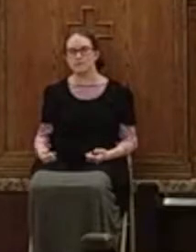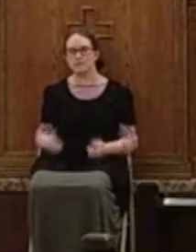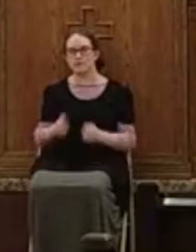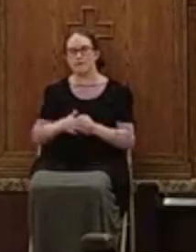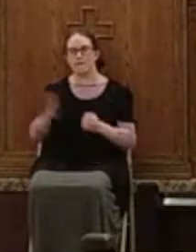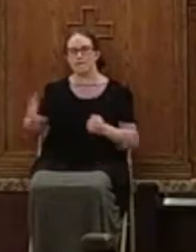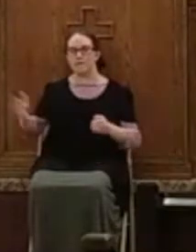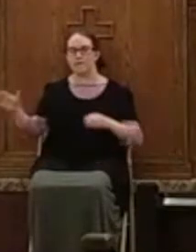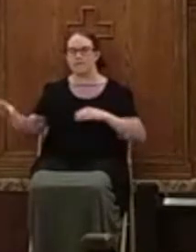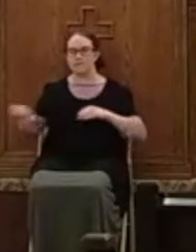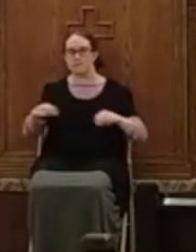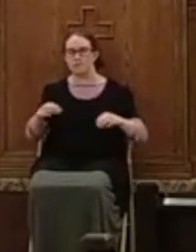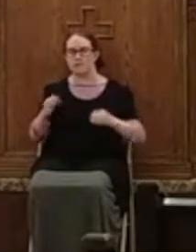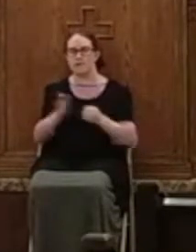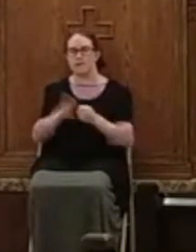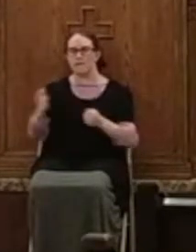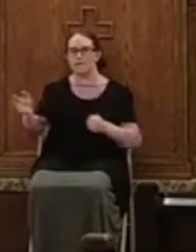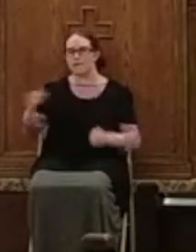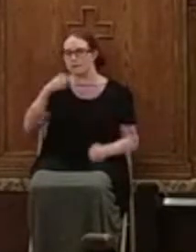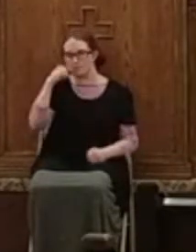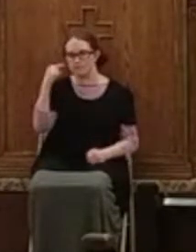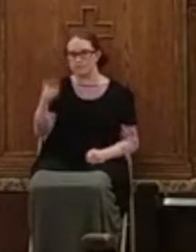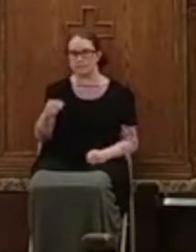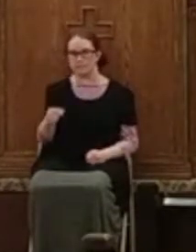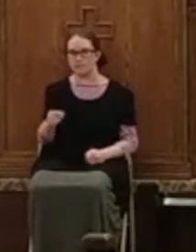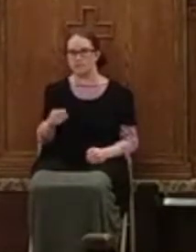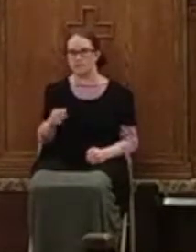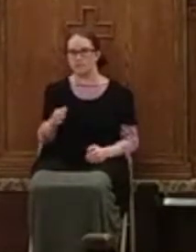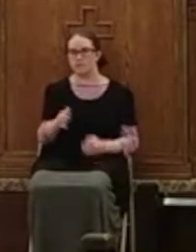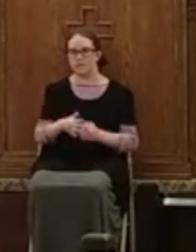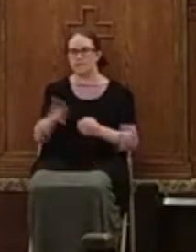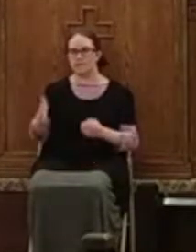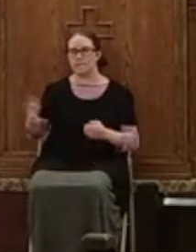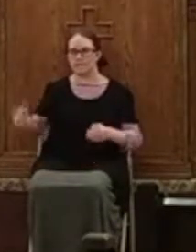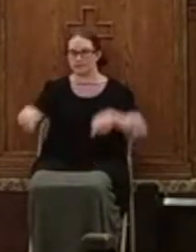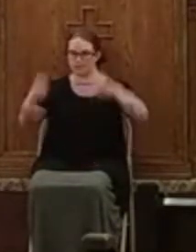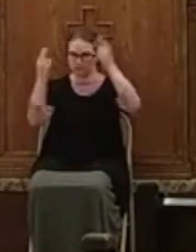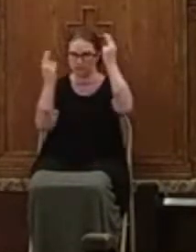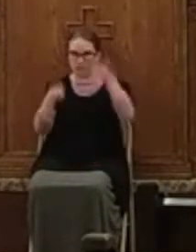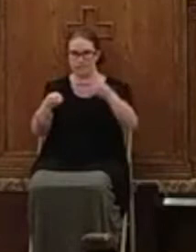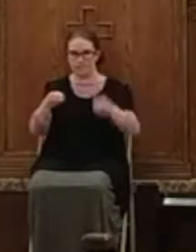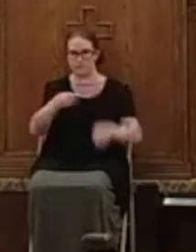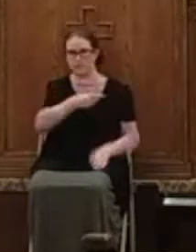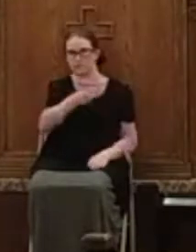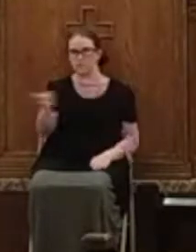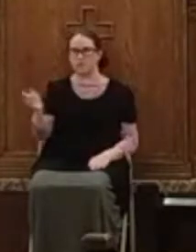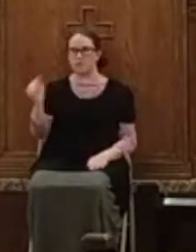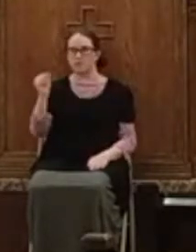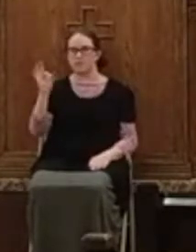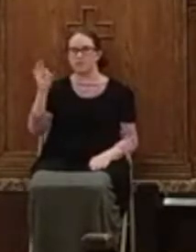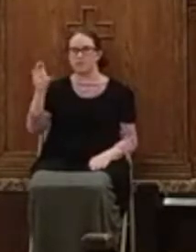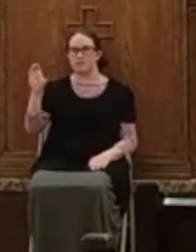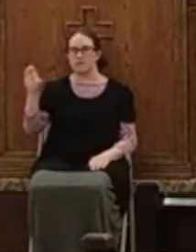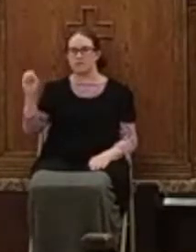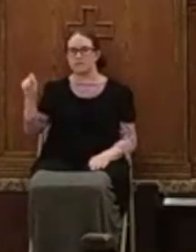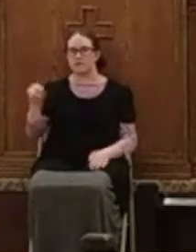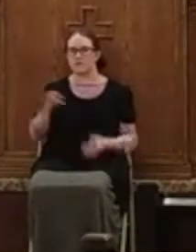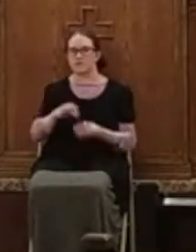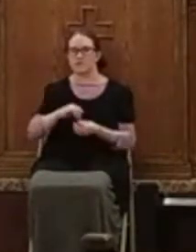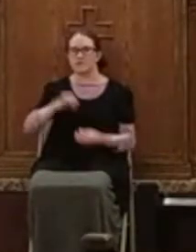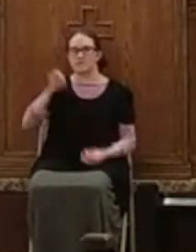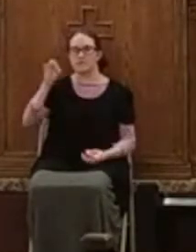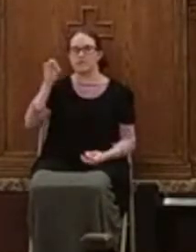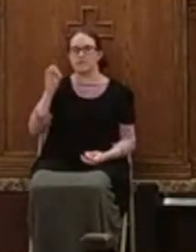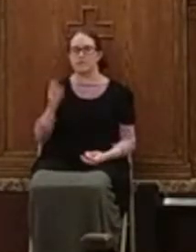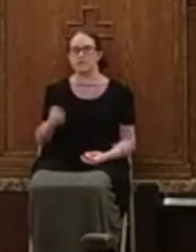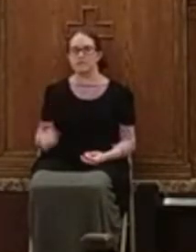Everything you do, everything you say, everything happens to you affects you spiritually. Yes,